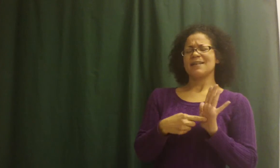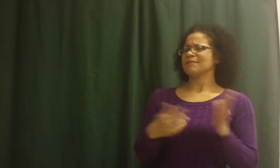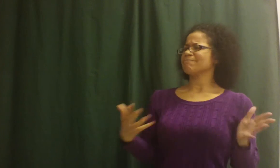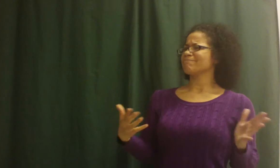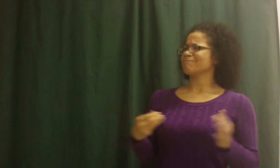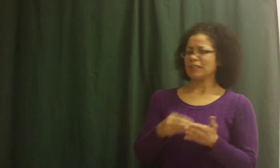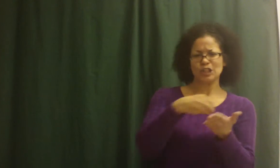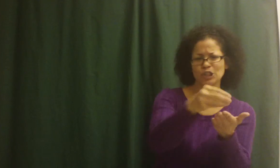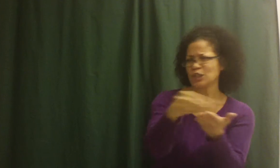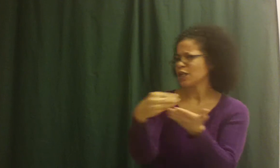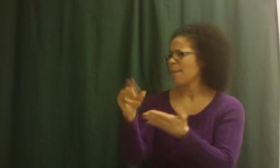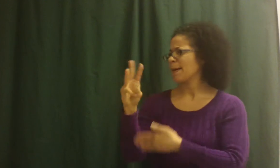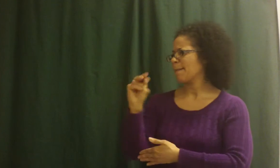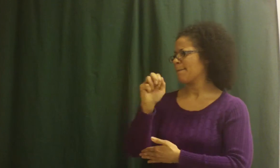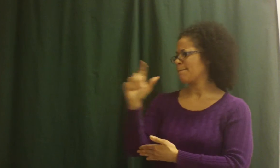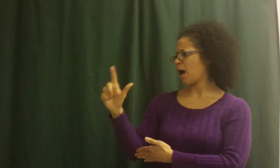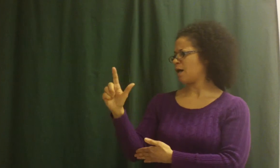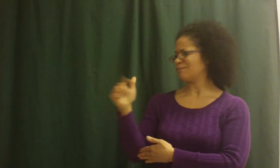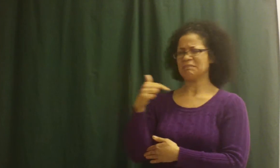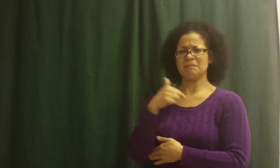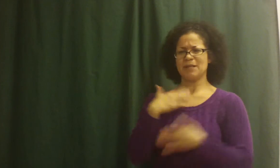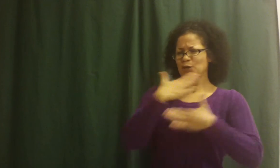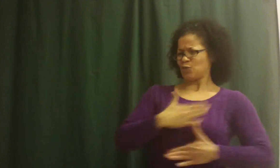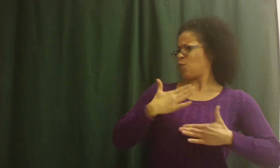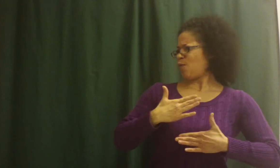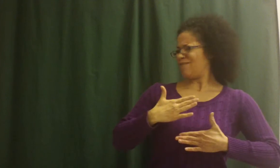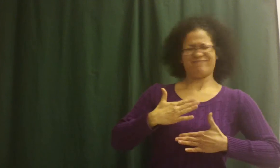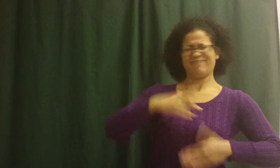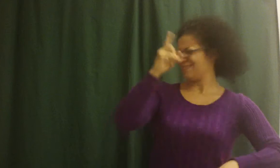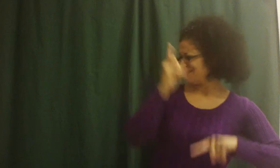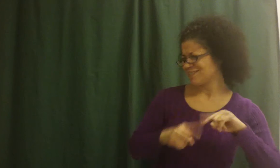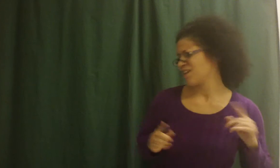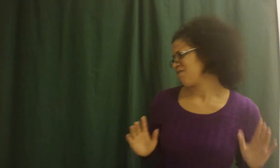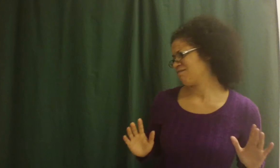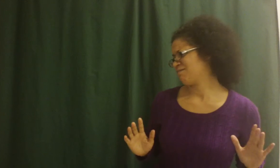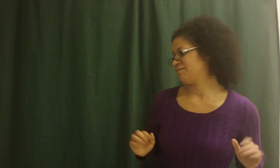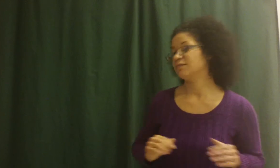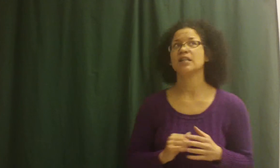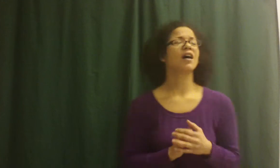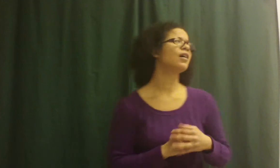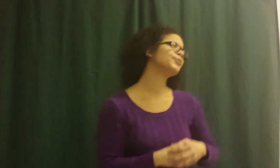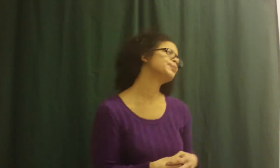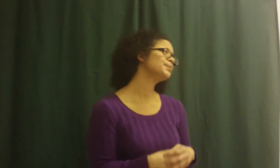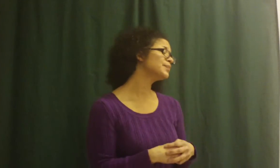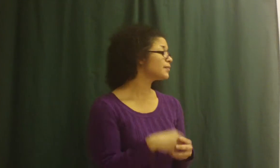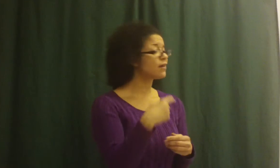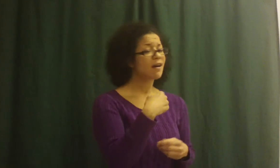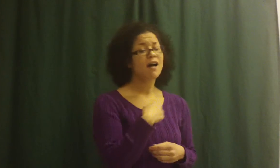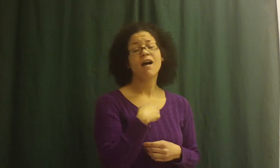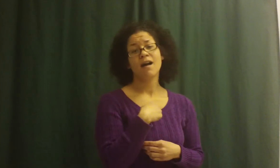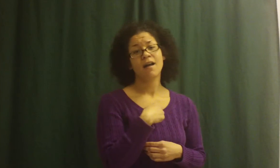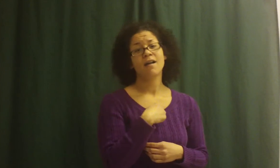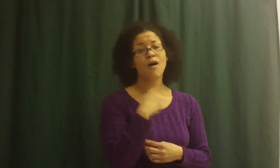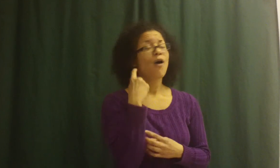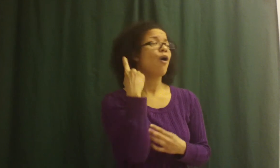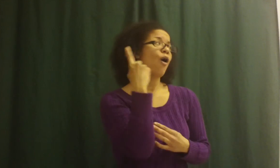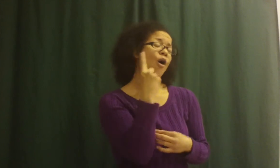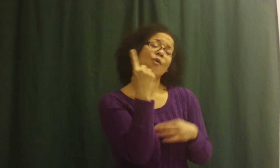just be something he wouldn't enjoy. I said to him that I had always wanted to go on one, at least